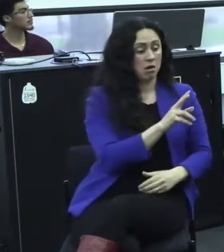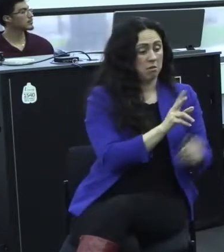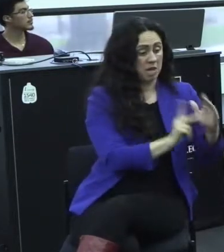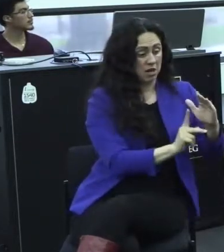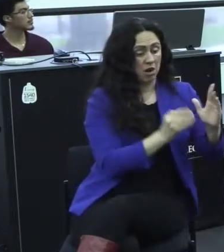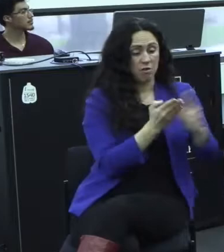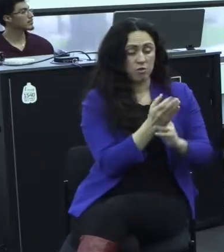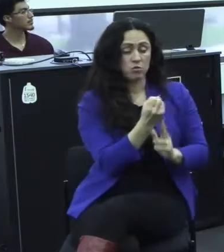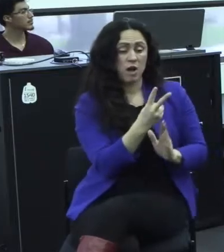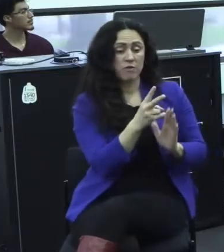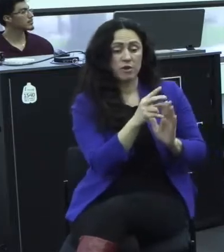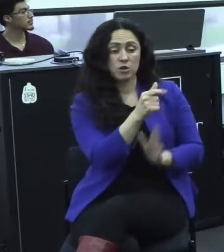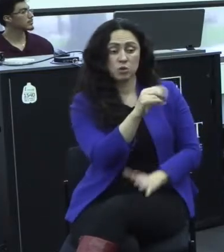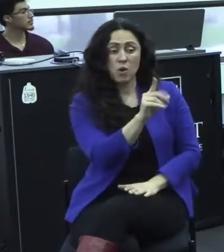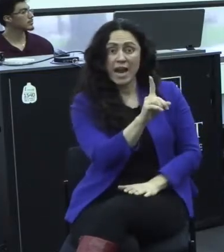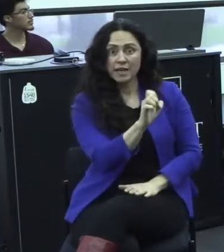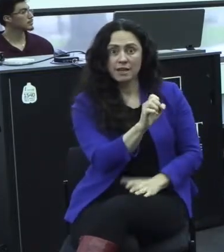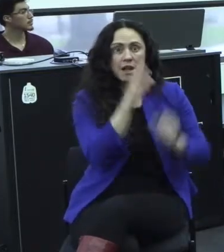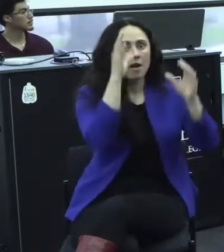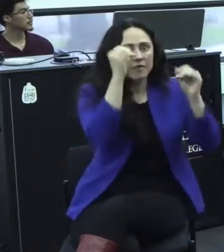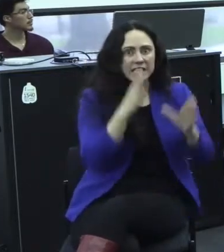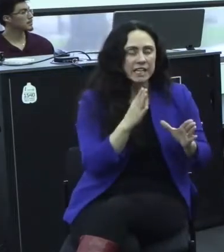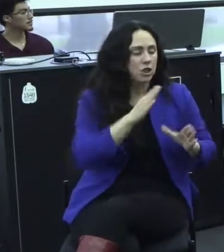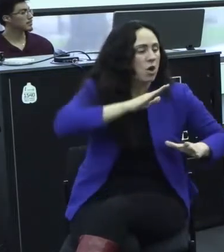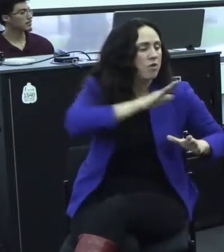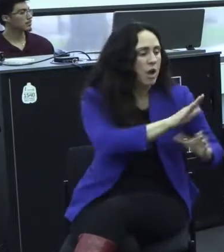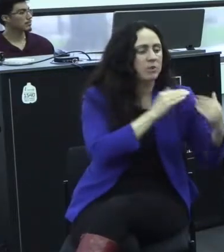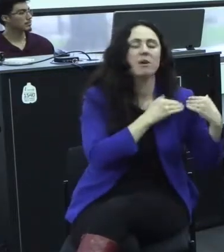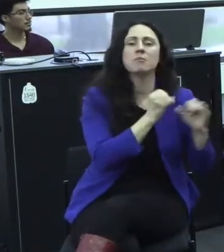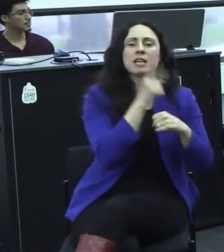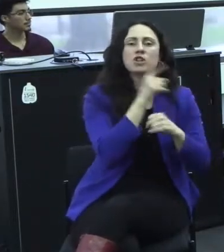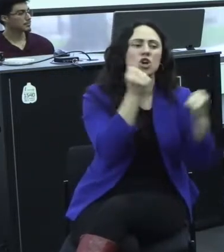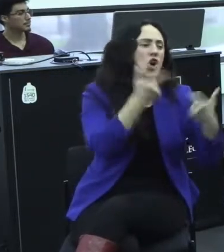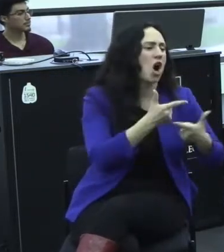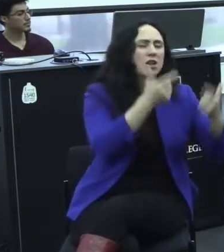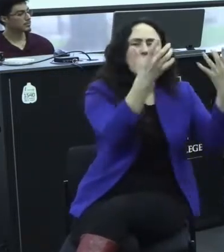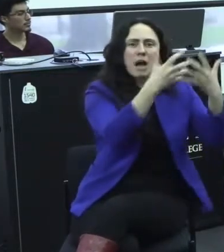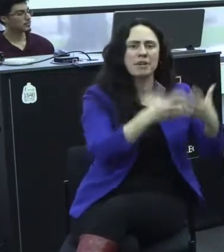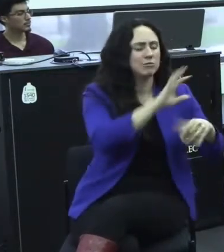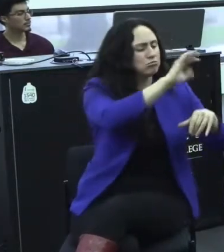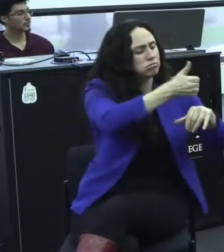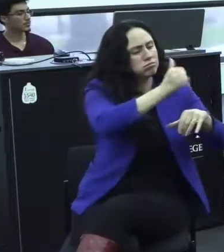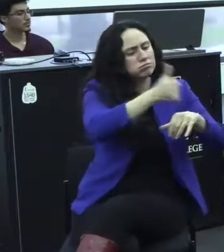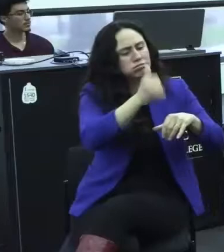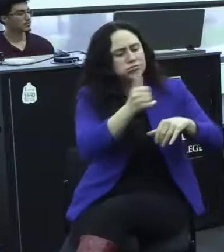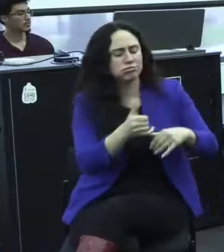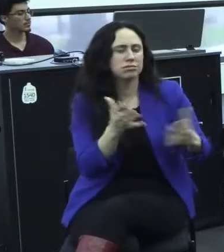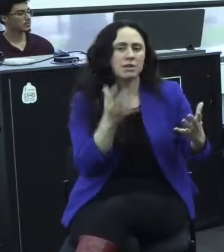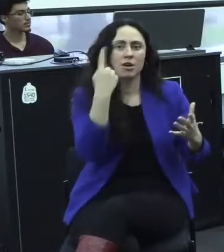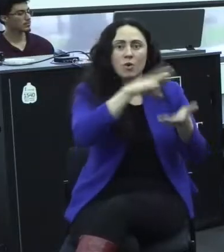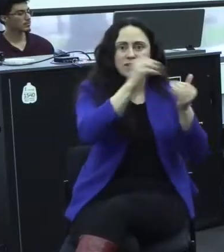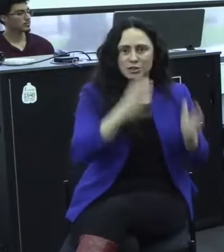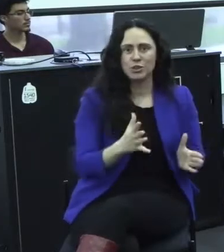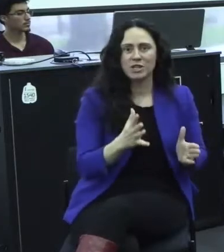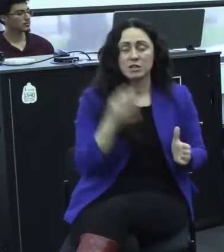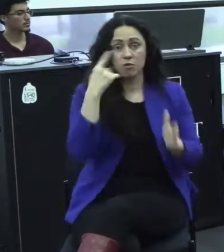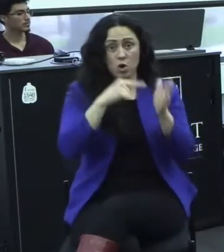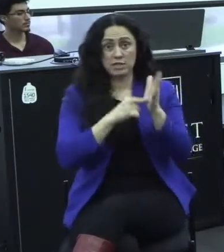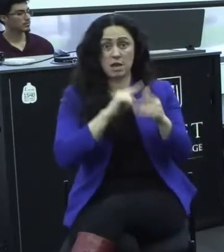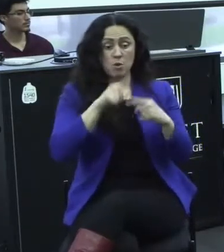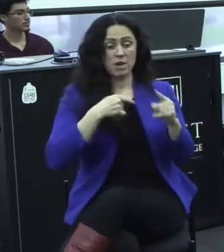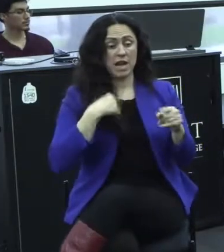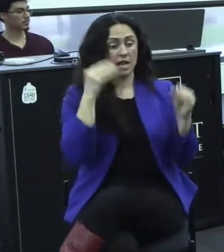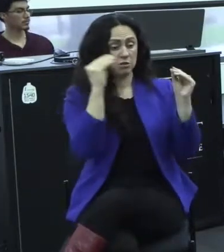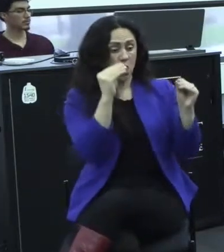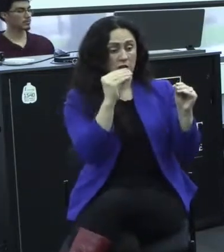setting, it is the teacher's responsibility to make sure that all accommodations and things are set up for the students. So for example, when I used to